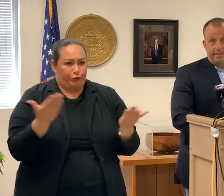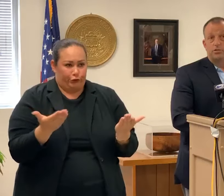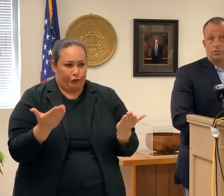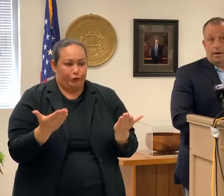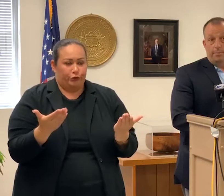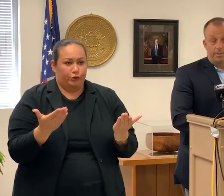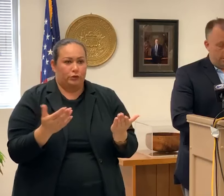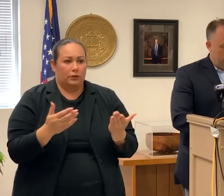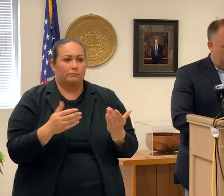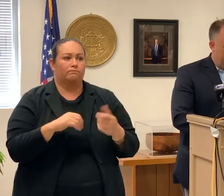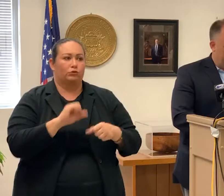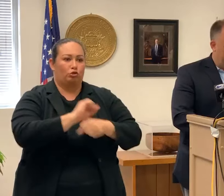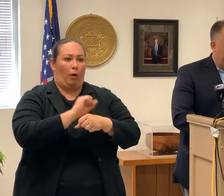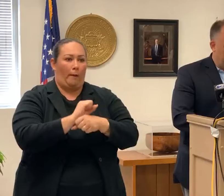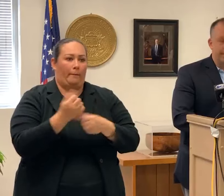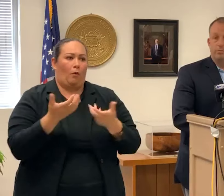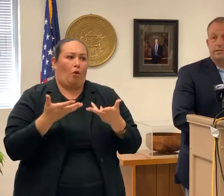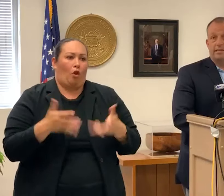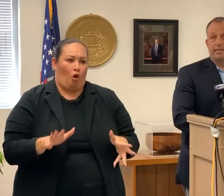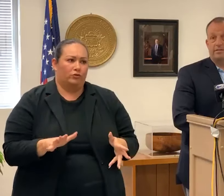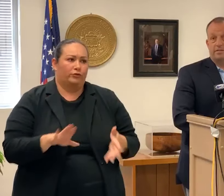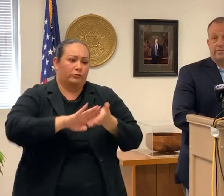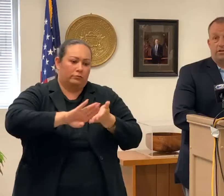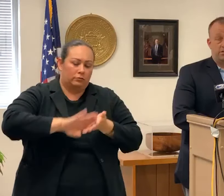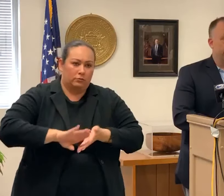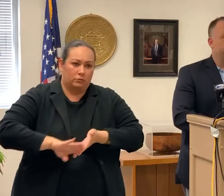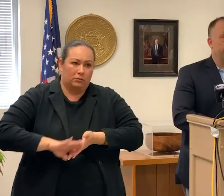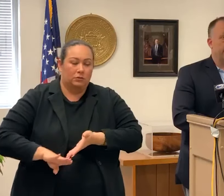number is beginning to drop. As of last week, it was